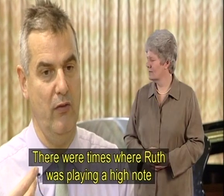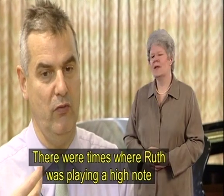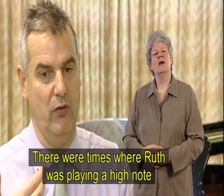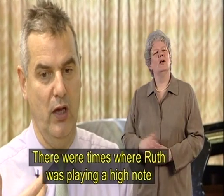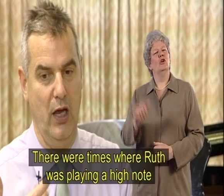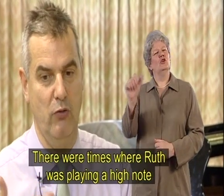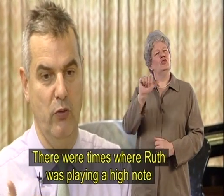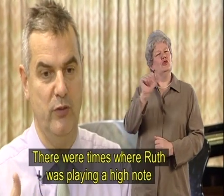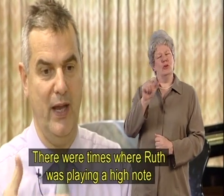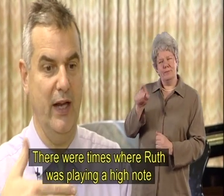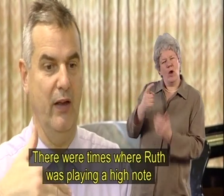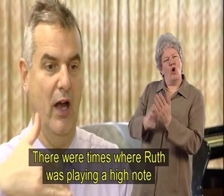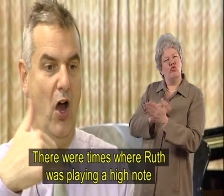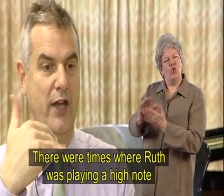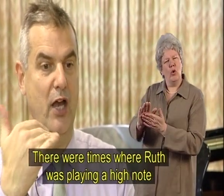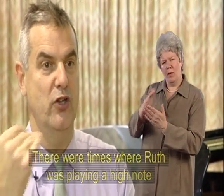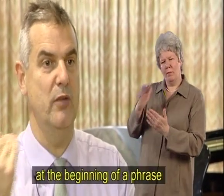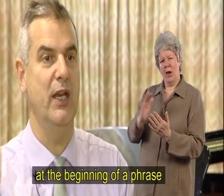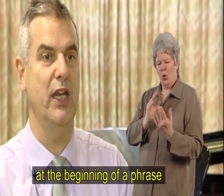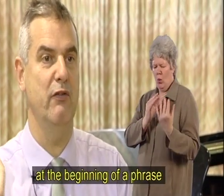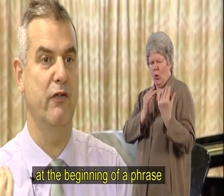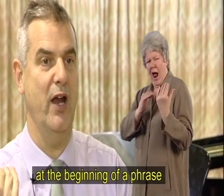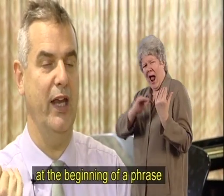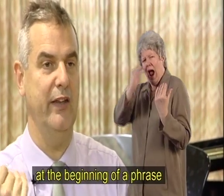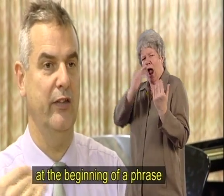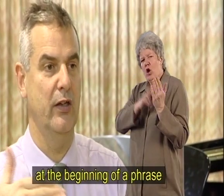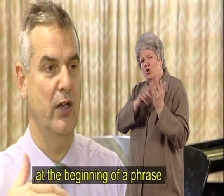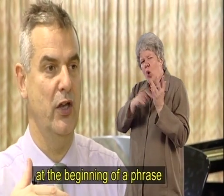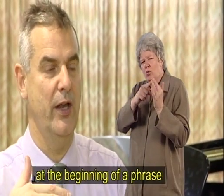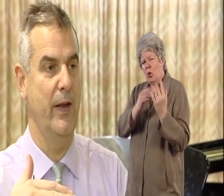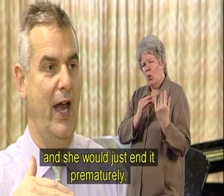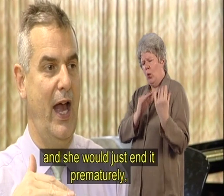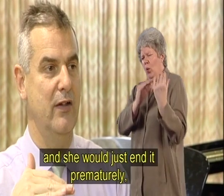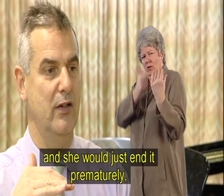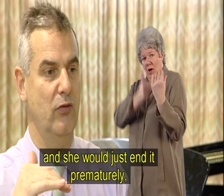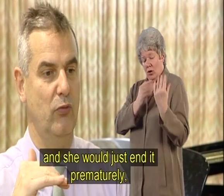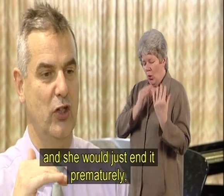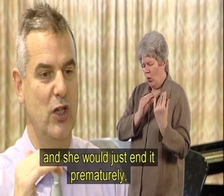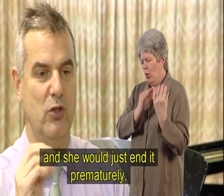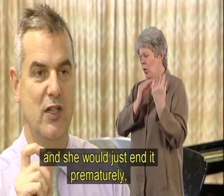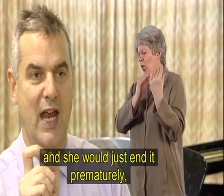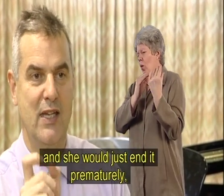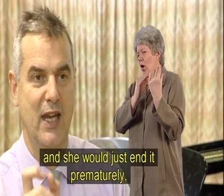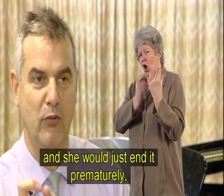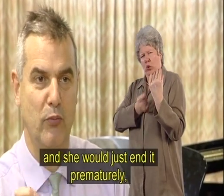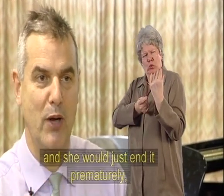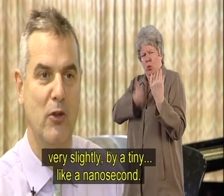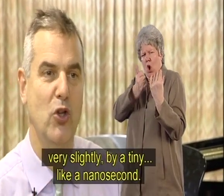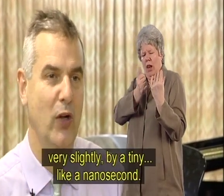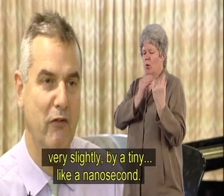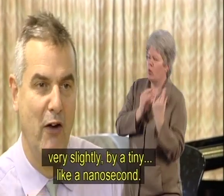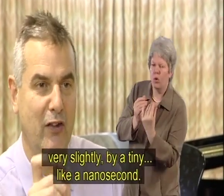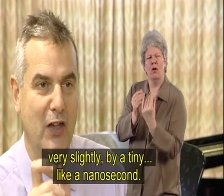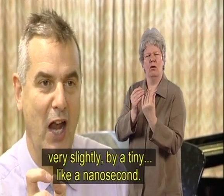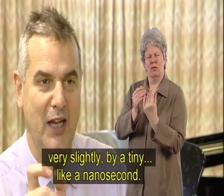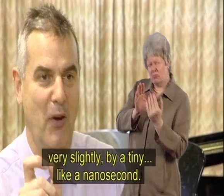where Ruth was playing a high note at the beginning of a phrase, and she would just end it